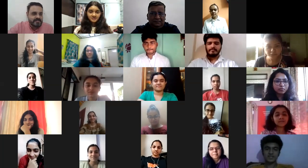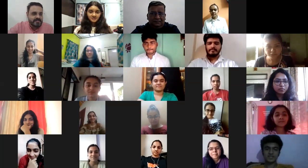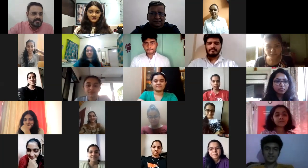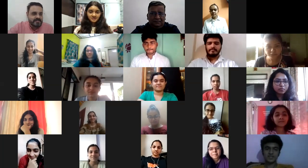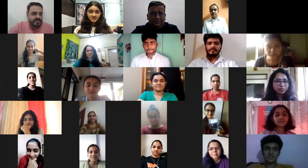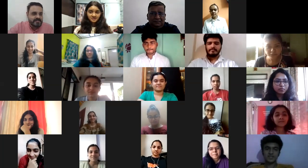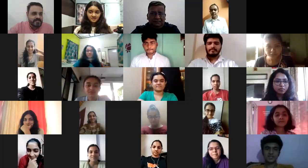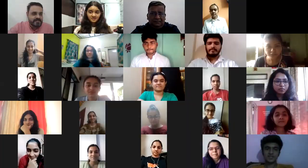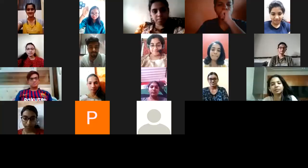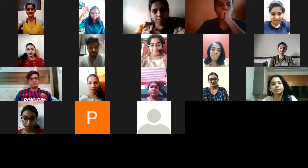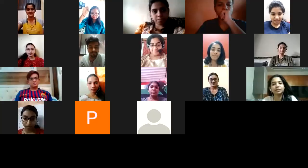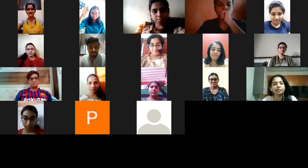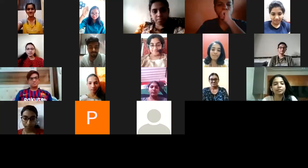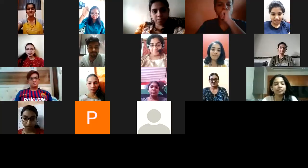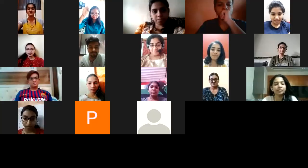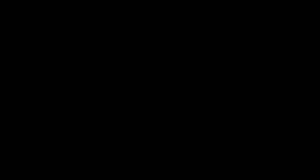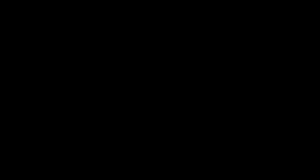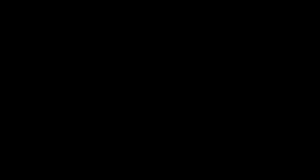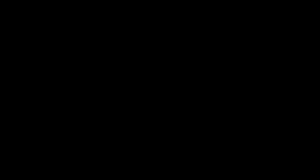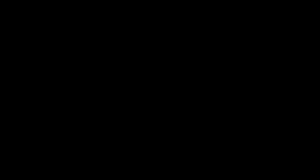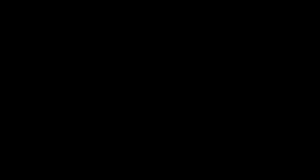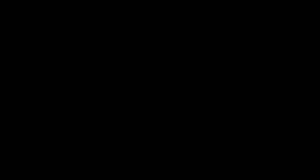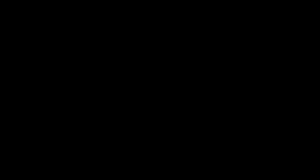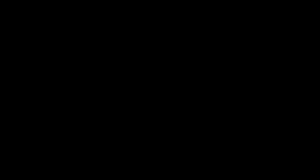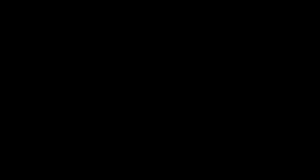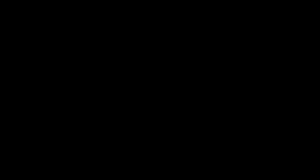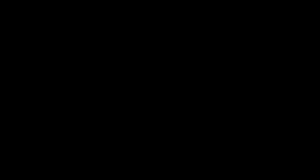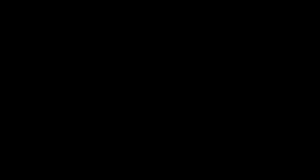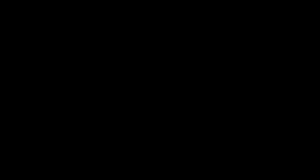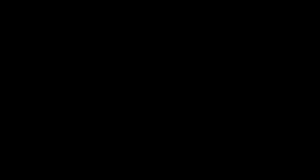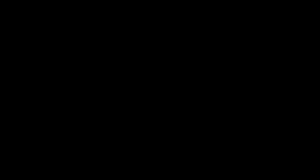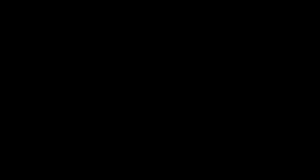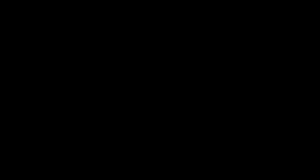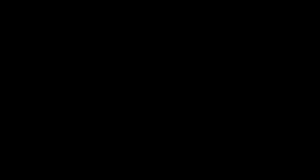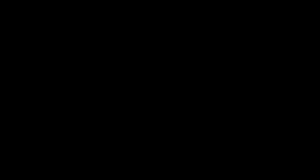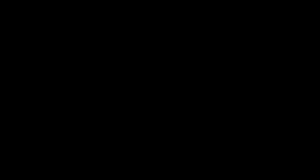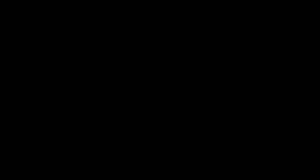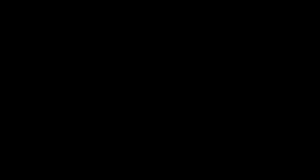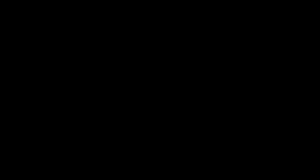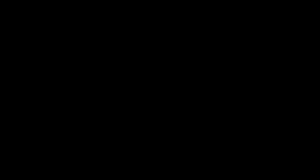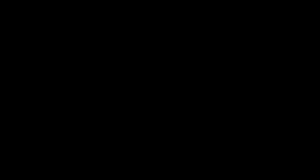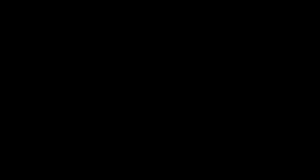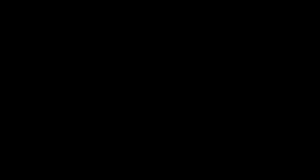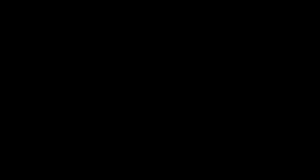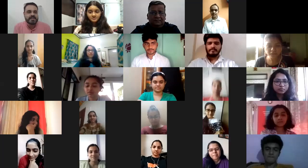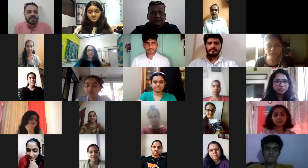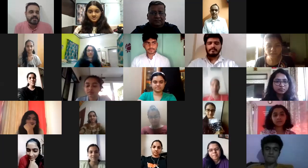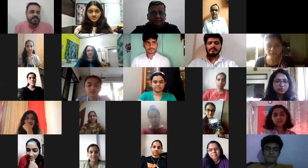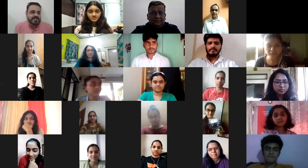I can see Aditya. You're all wearing spectacles. So do we think we have some kind of disability? As a